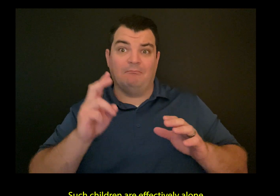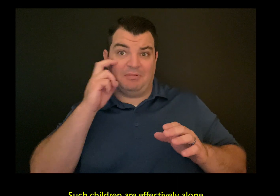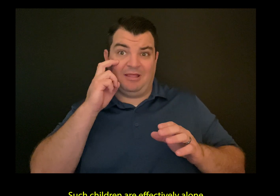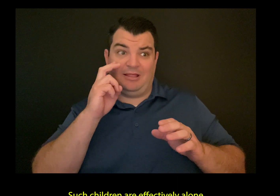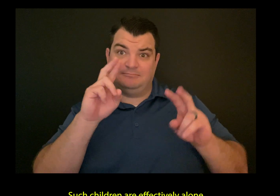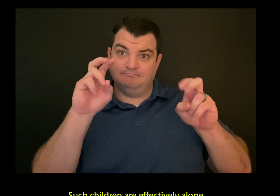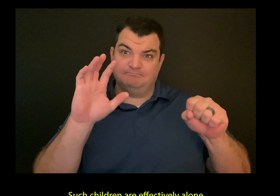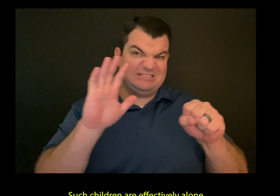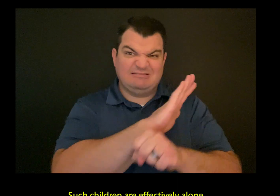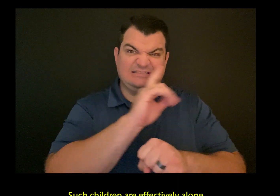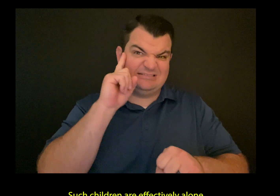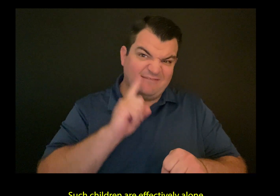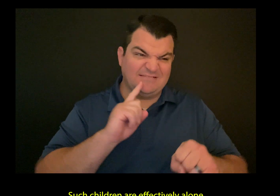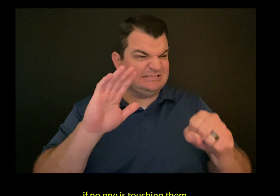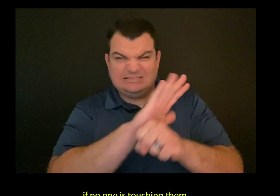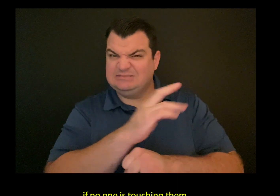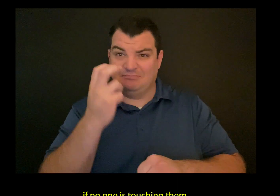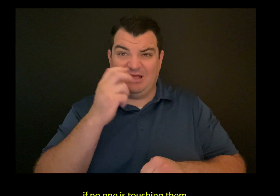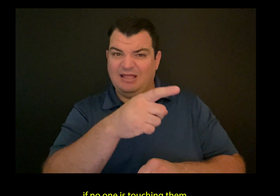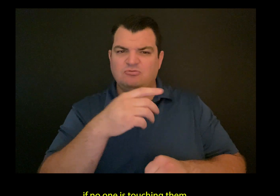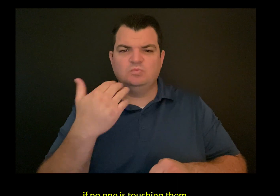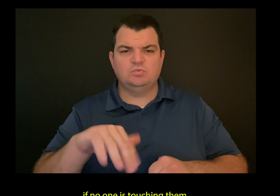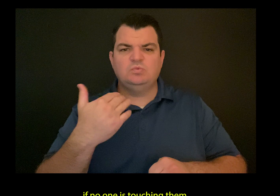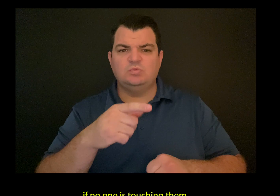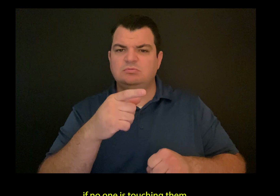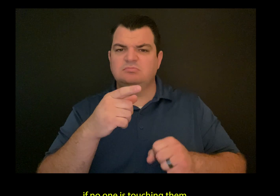Such children are effectively alone if no one is touching them.